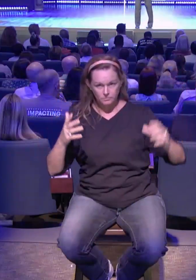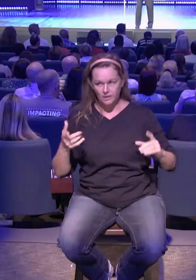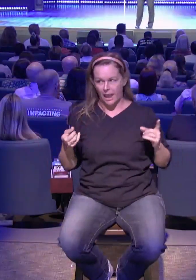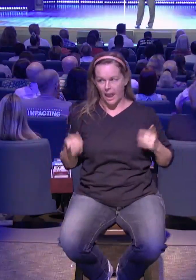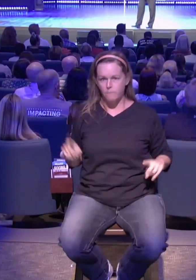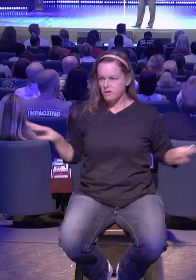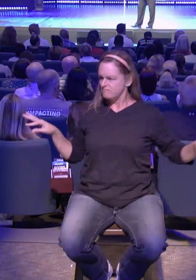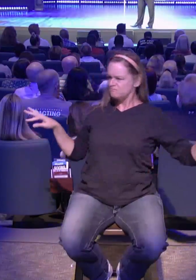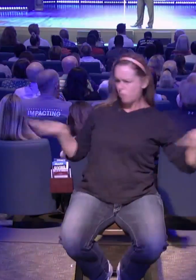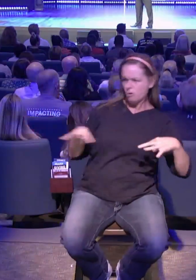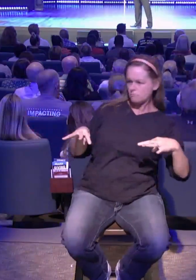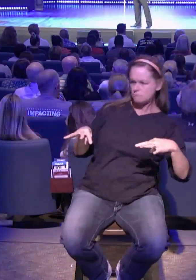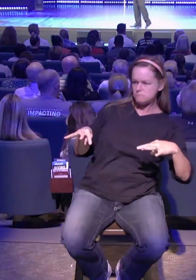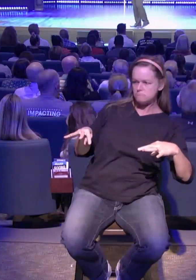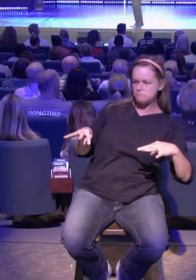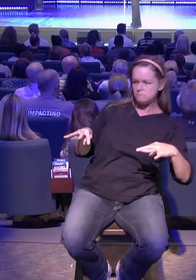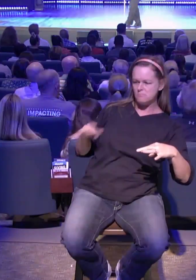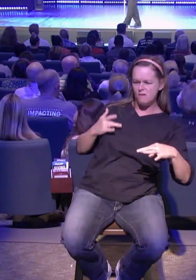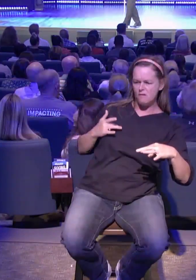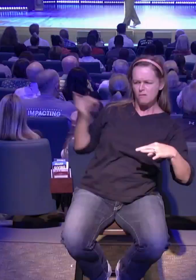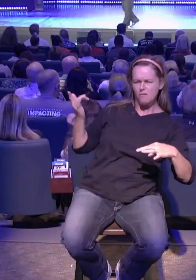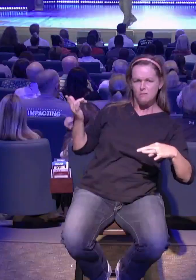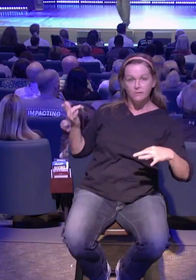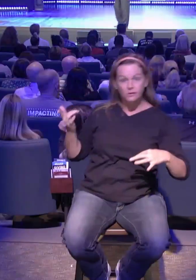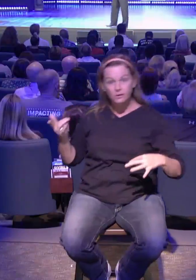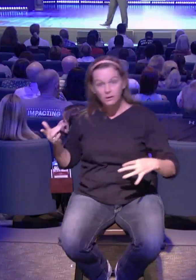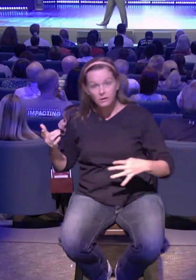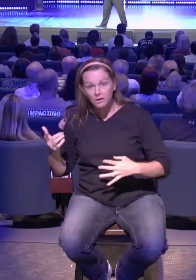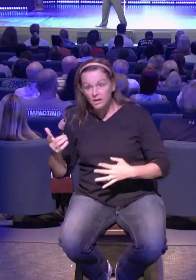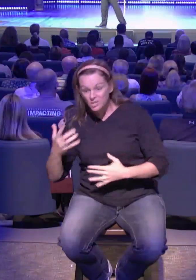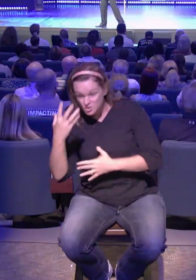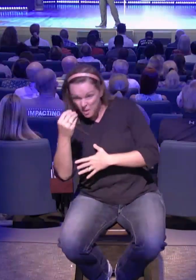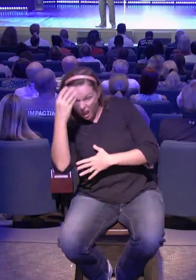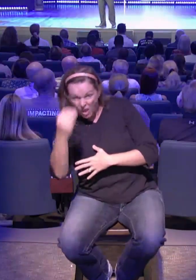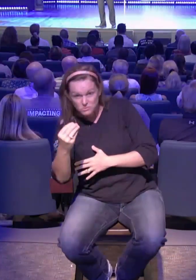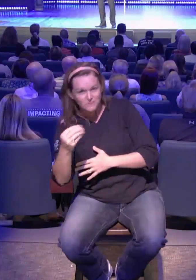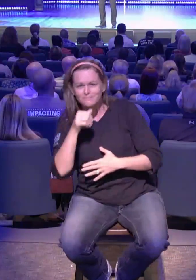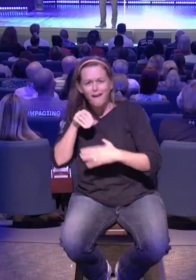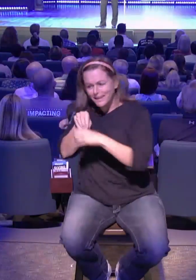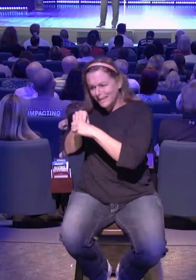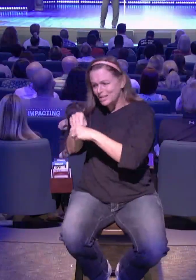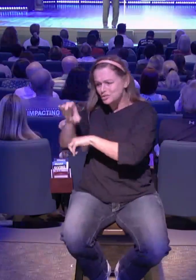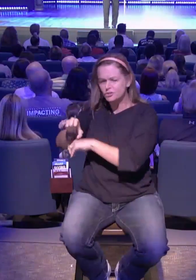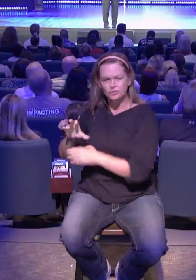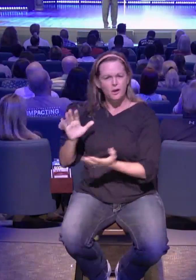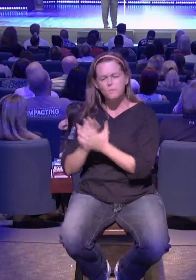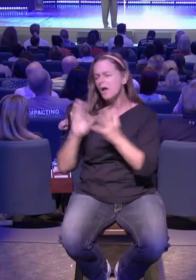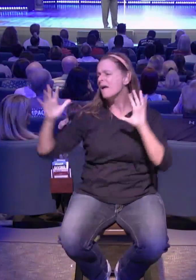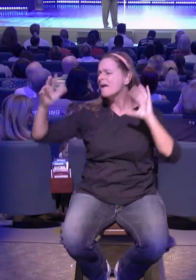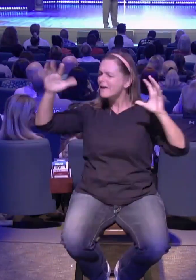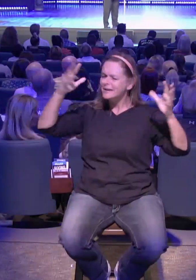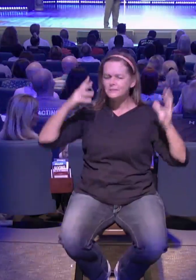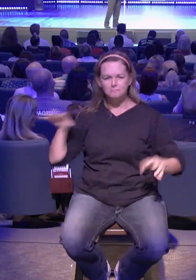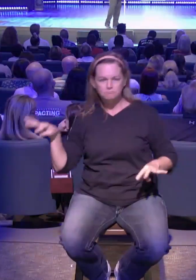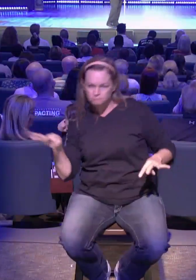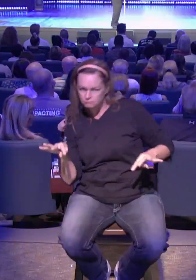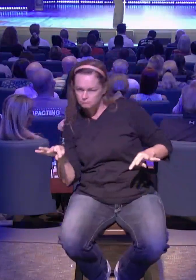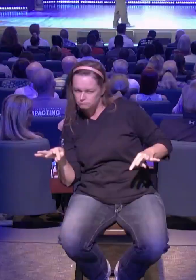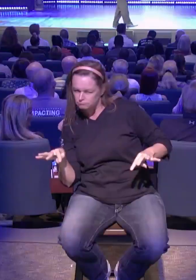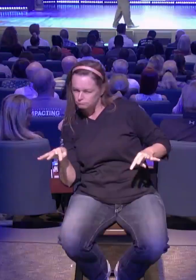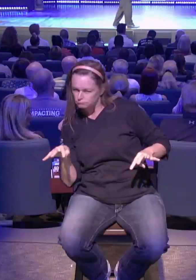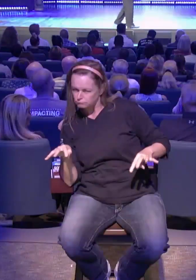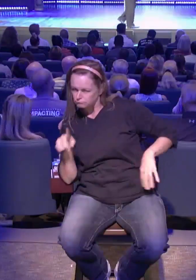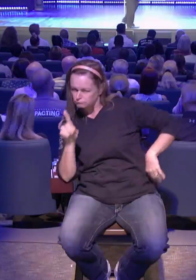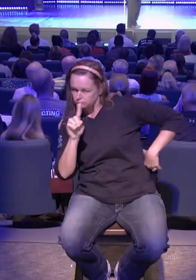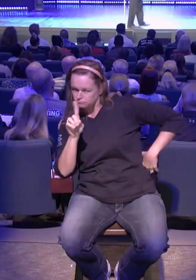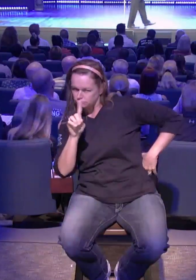scene. We're not even in church yet, and the guy's walking and jumping and praising God. If